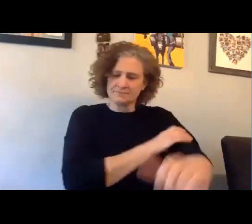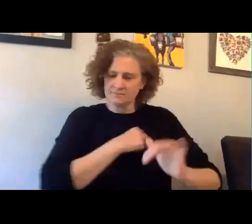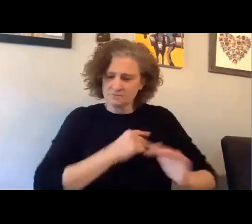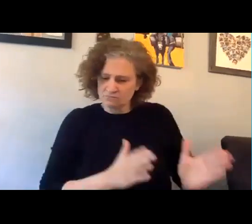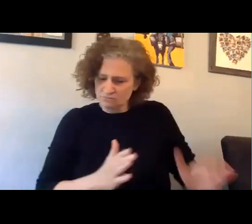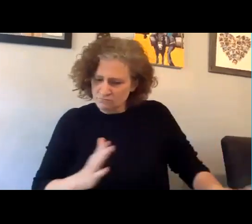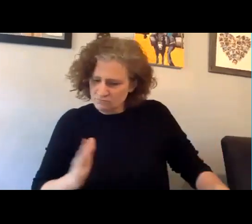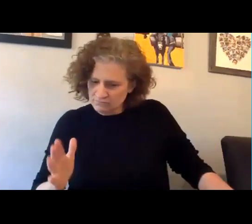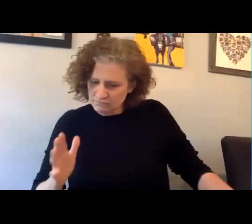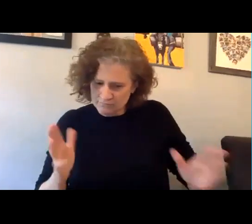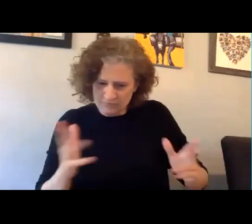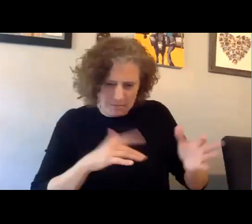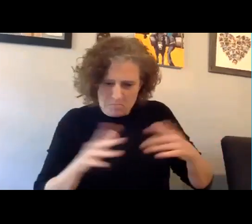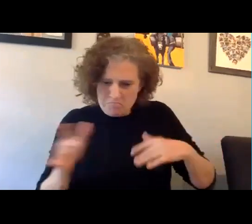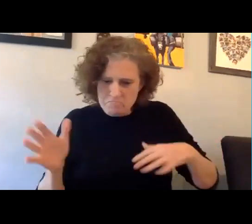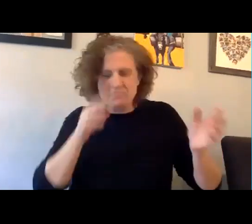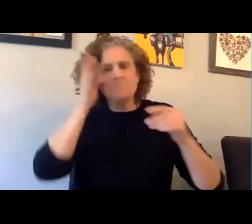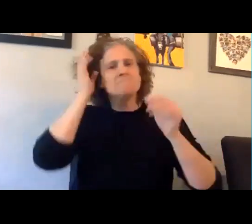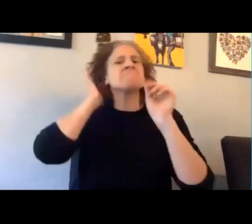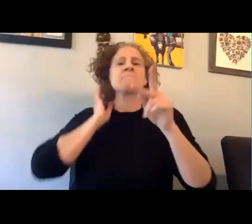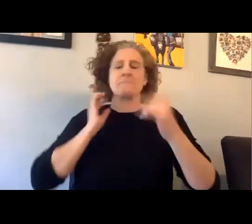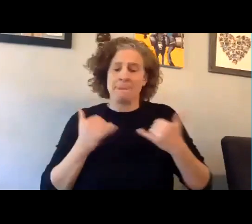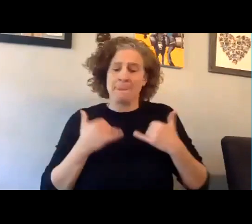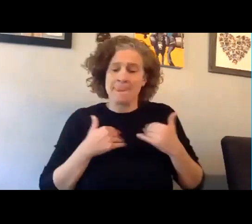All right.